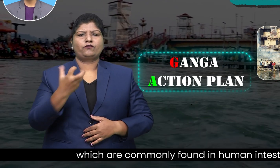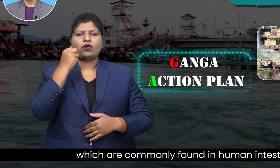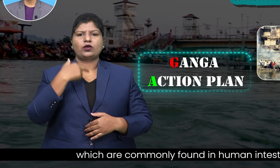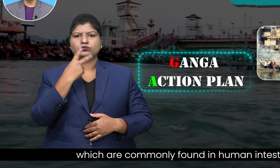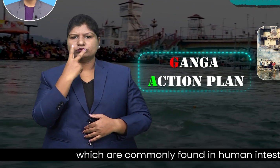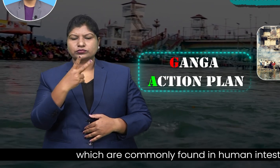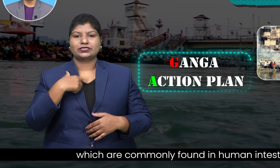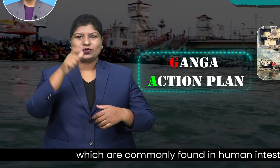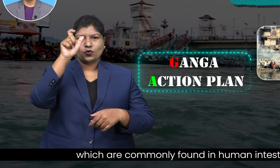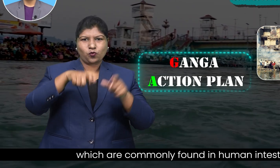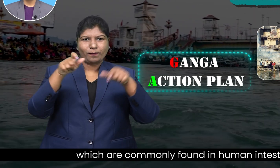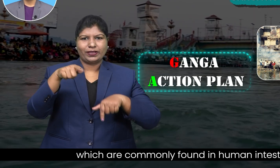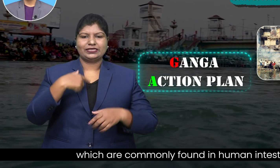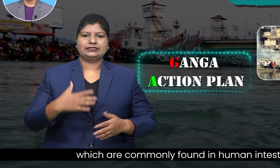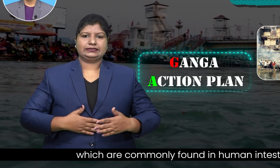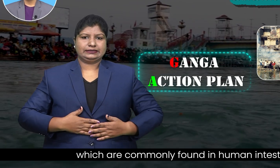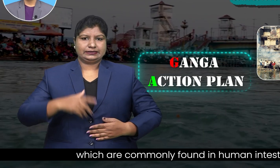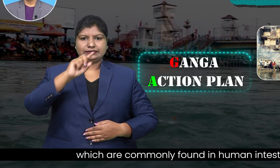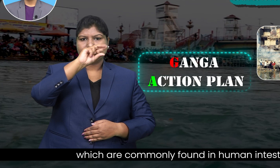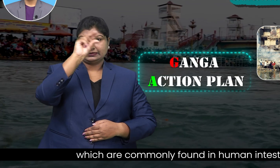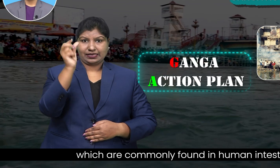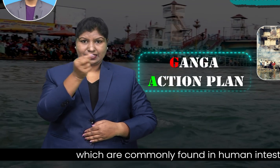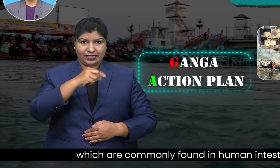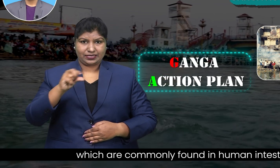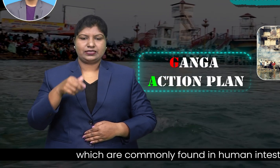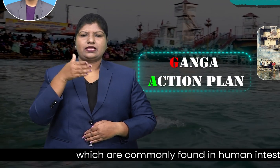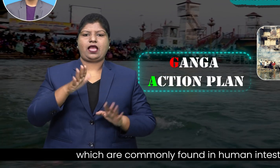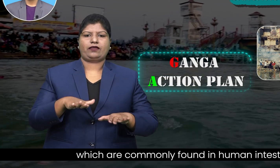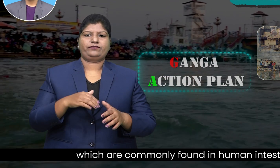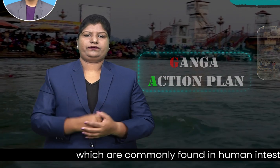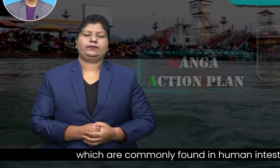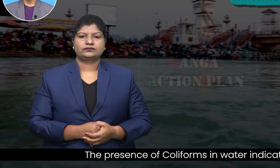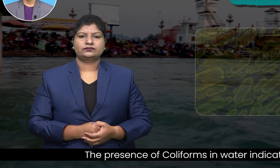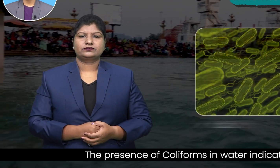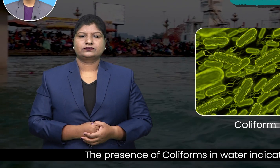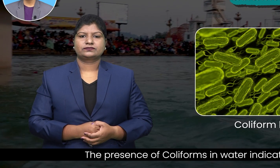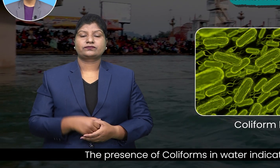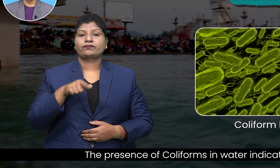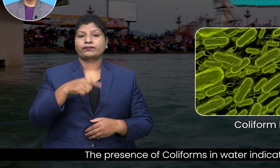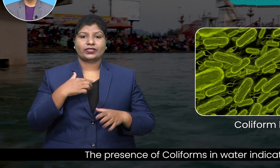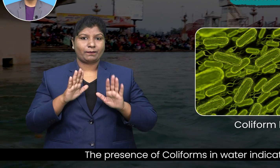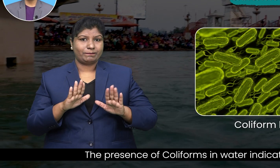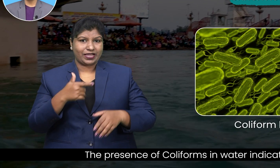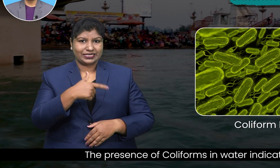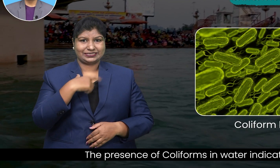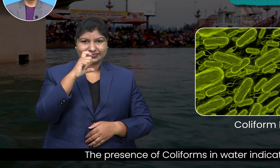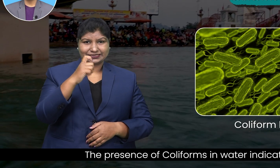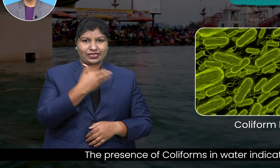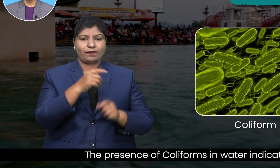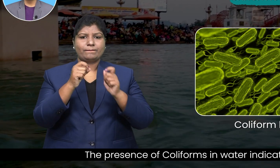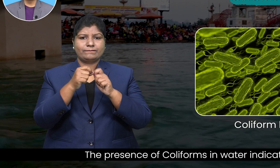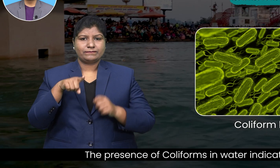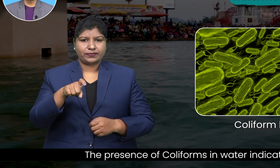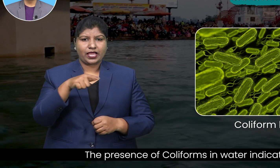human intestines. The presence of Coliforms